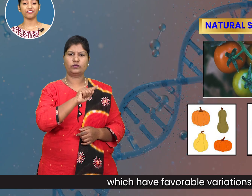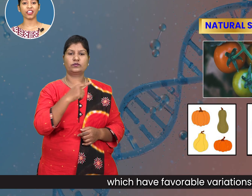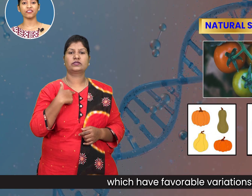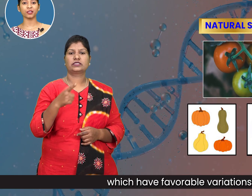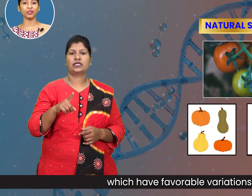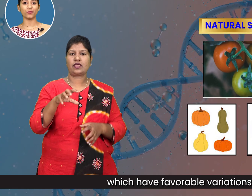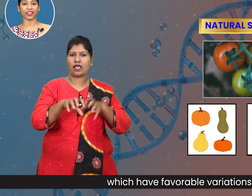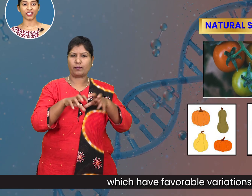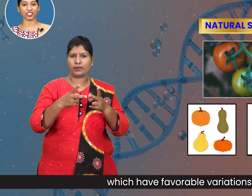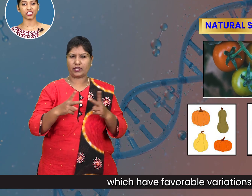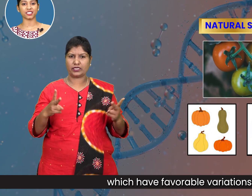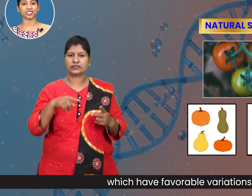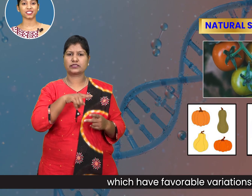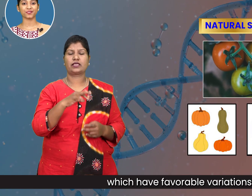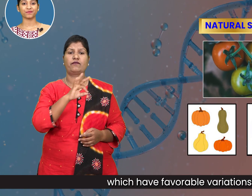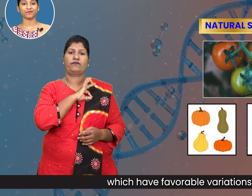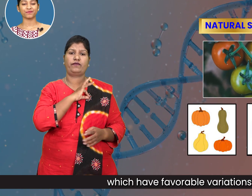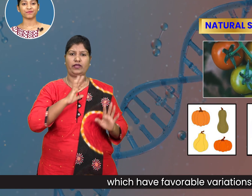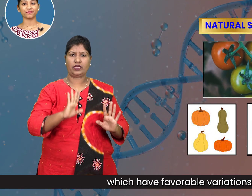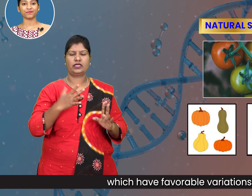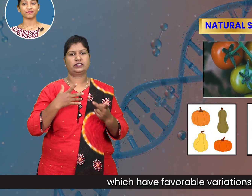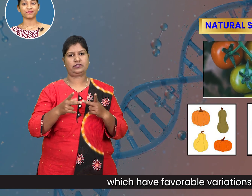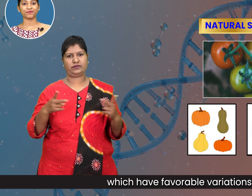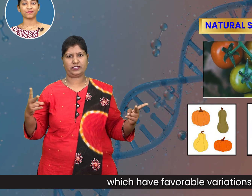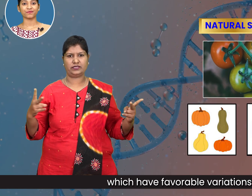have favorable variations.